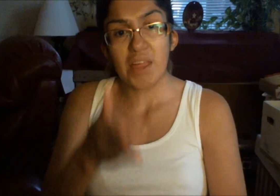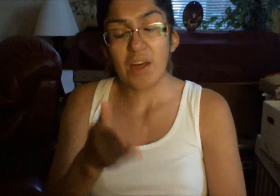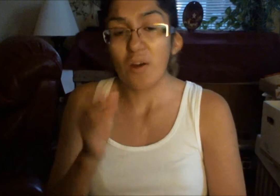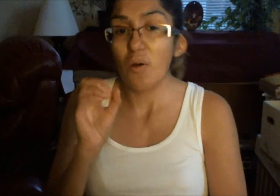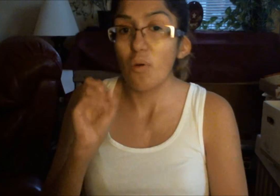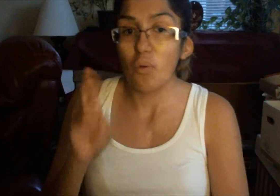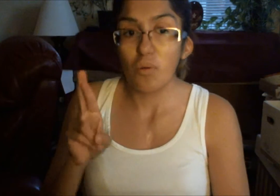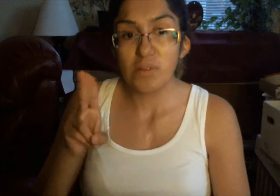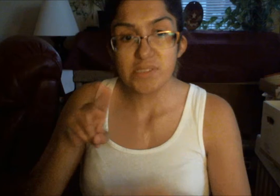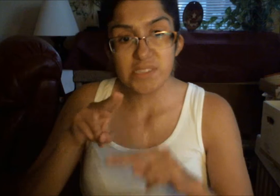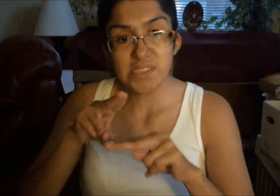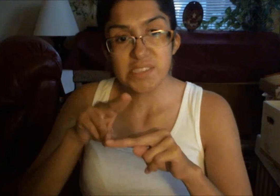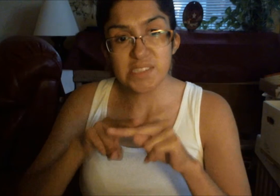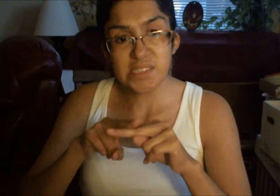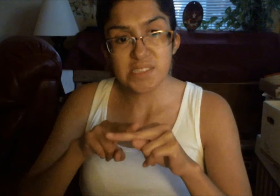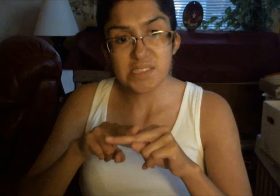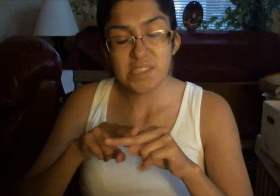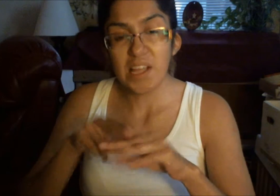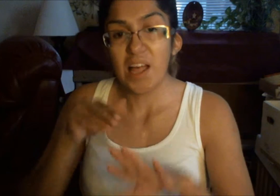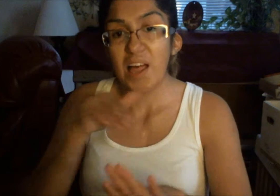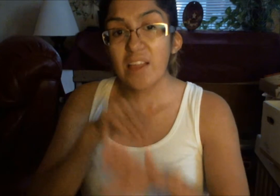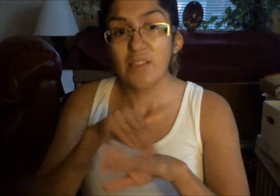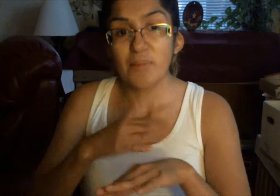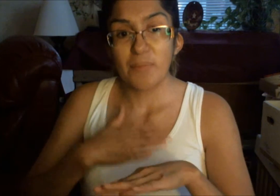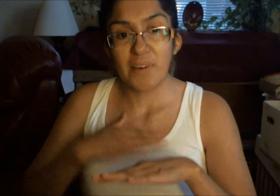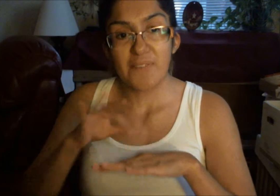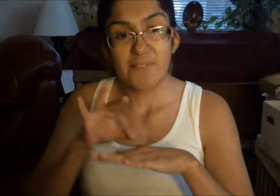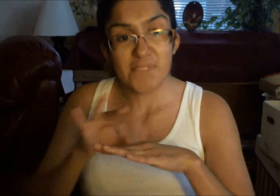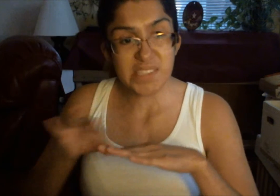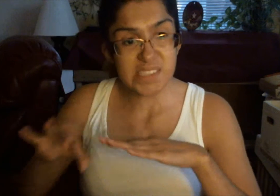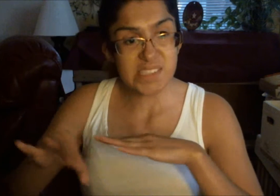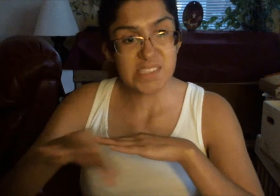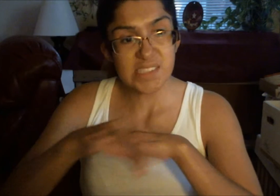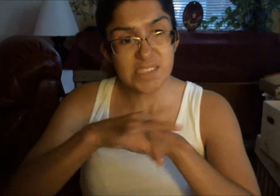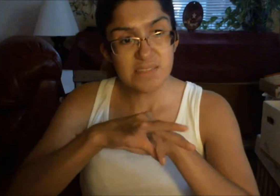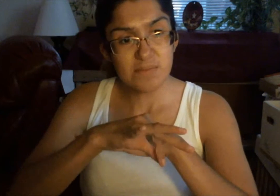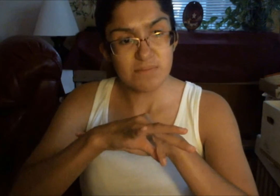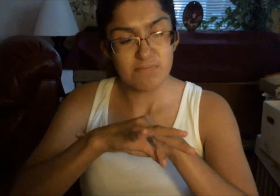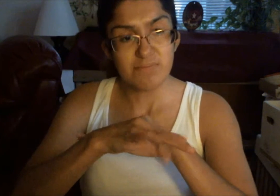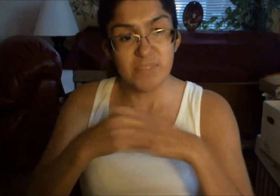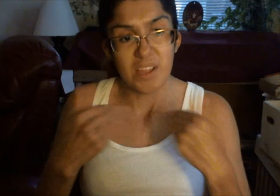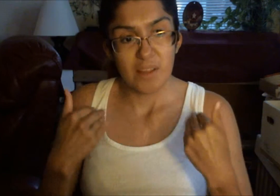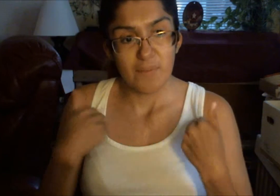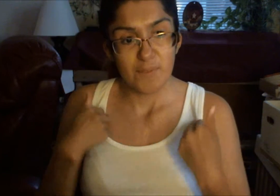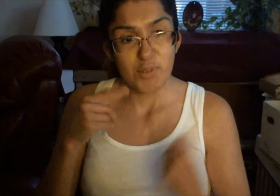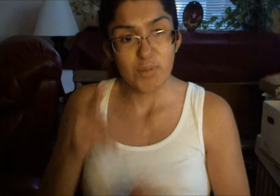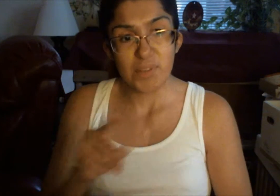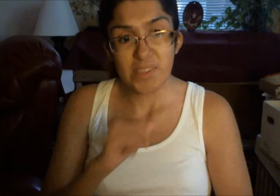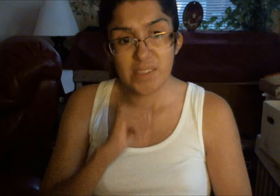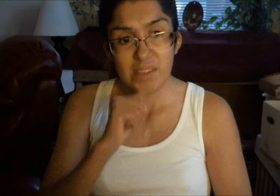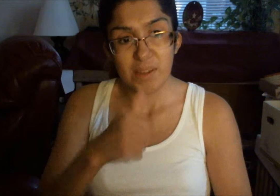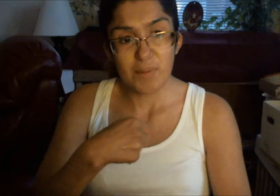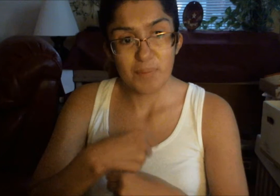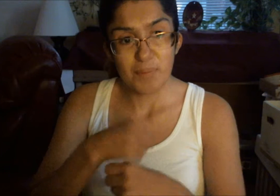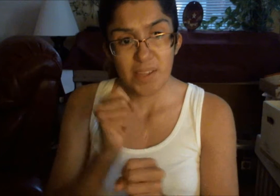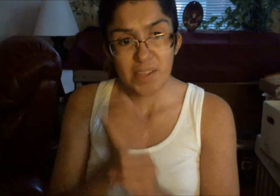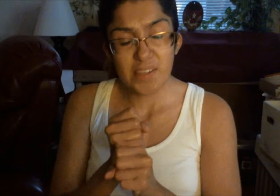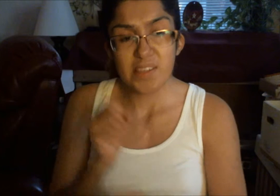When you're dealing with the reinvention of the motor, that leap of faith is the belief that people who are on the ground